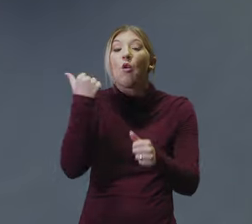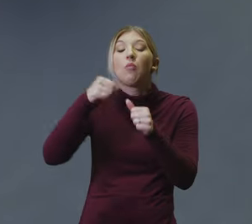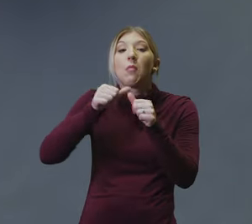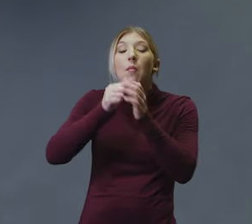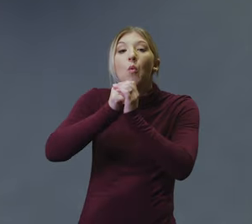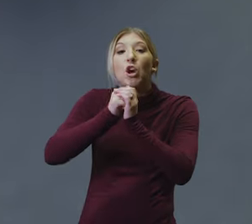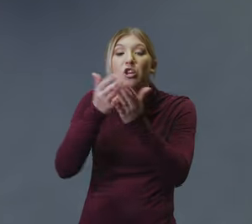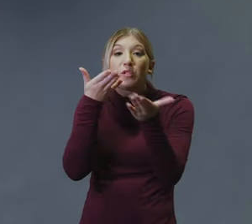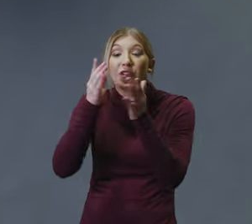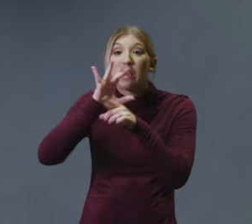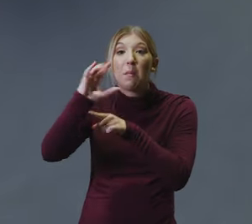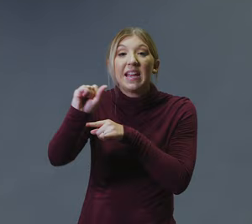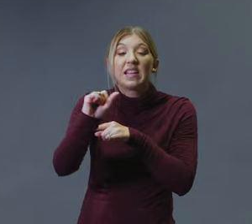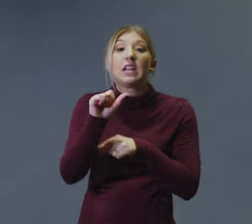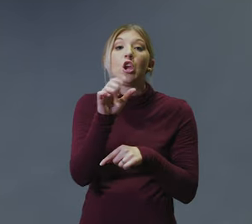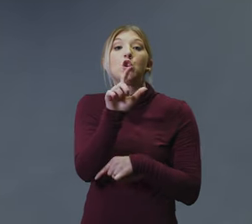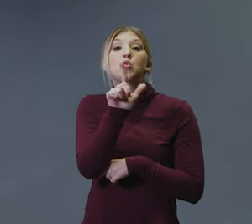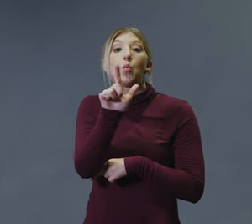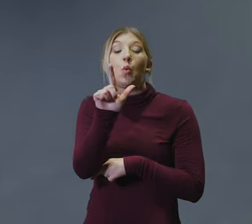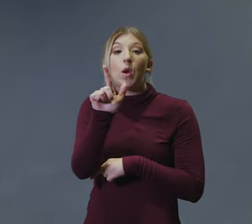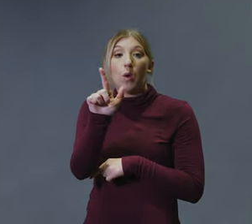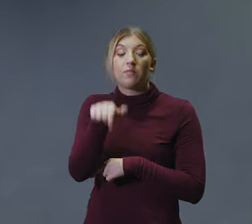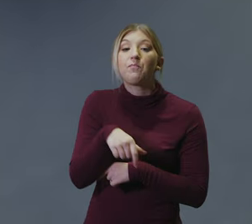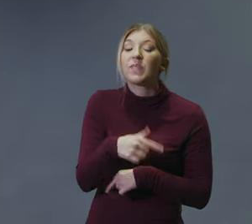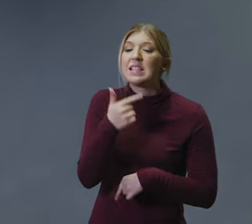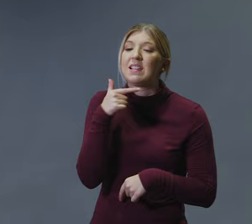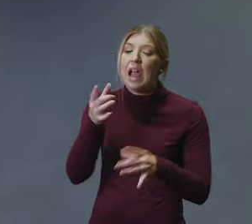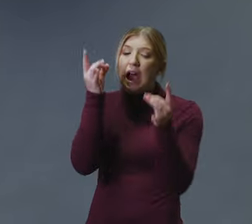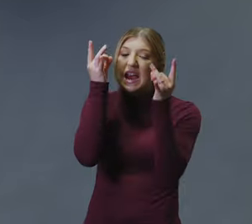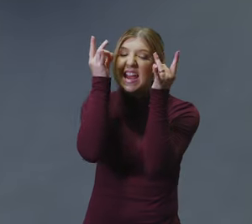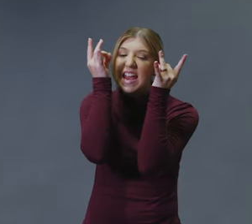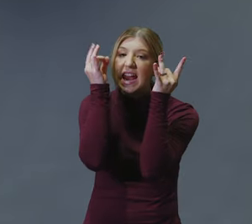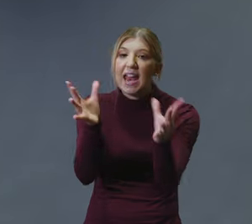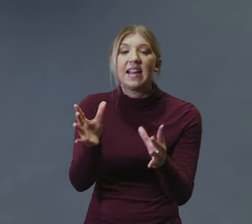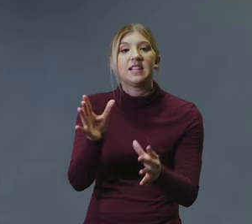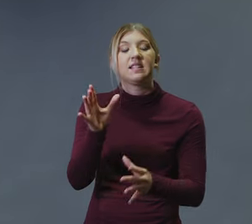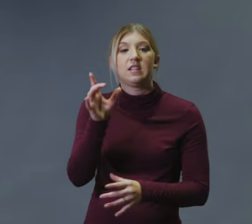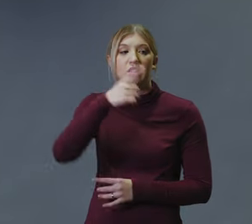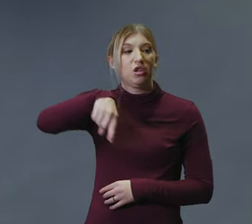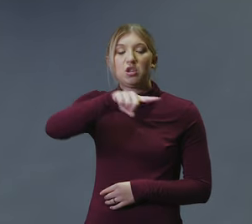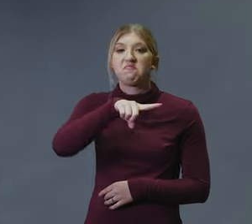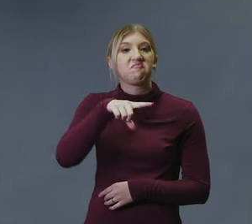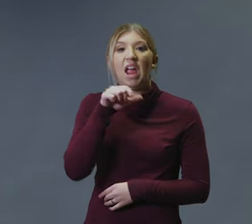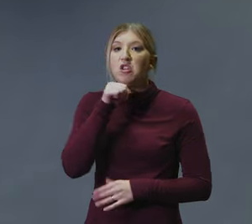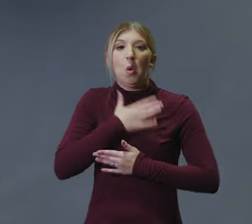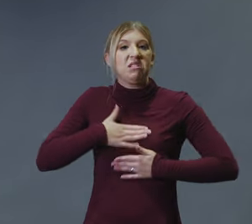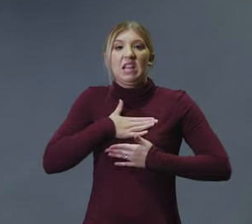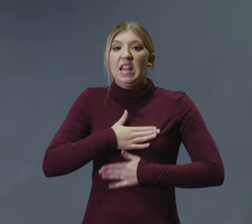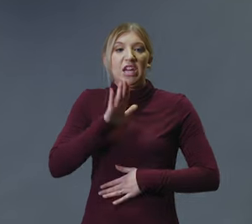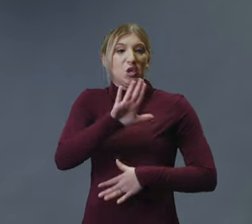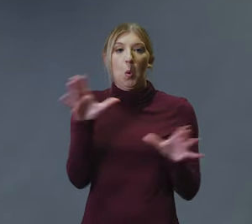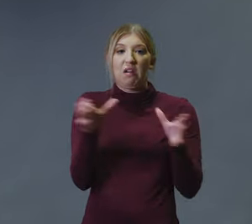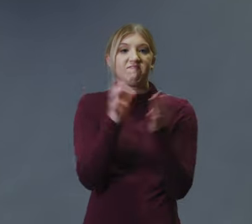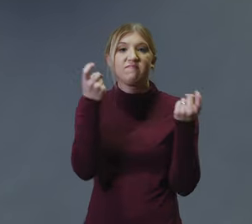amazing? Look again at verse 20. Look at 21. He says, I despise your feasts, and I take no delight in your solemn